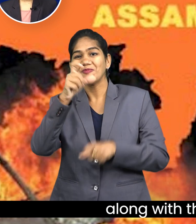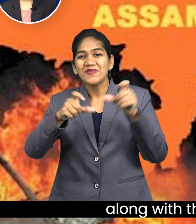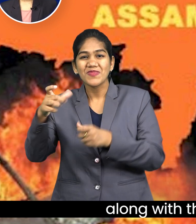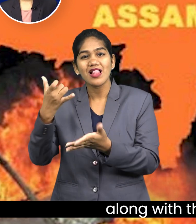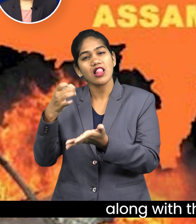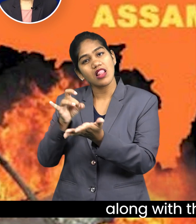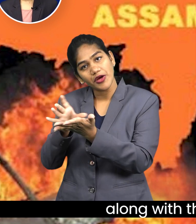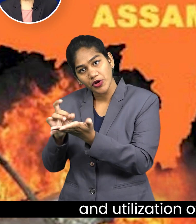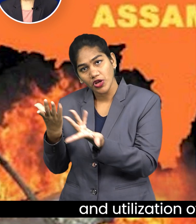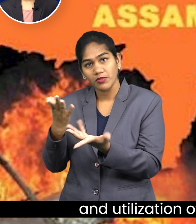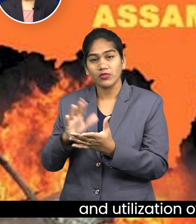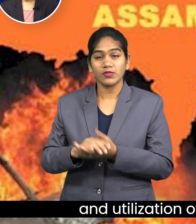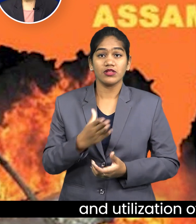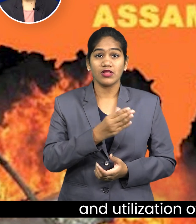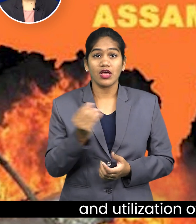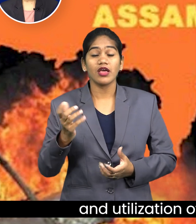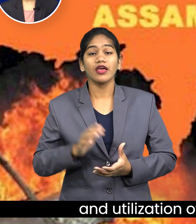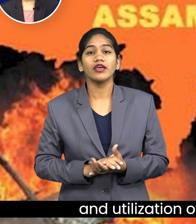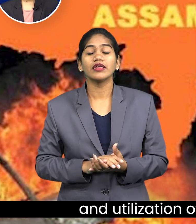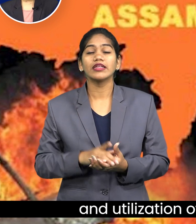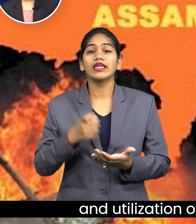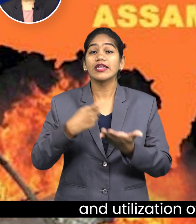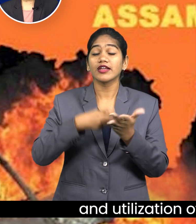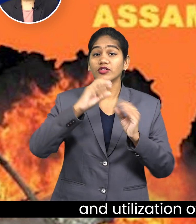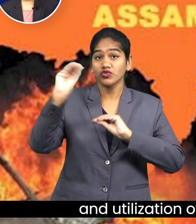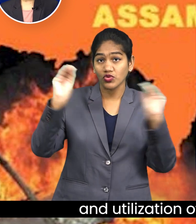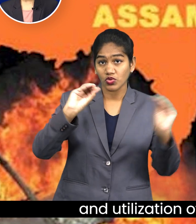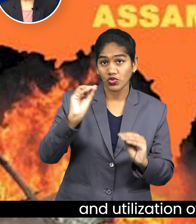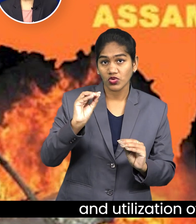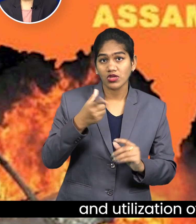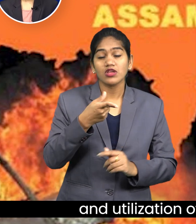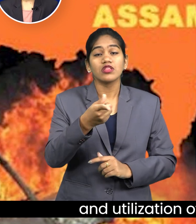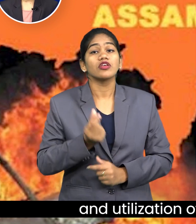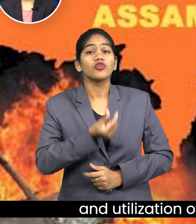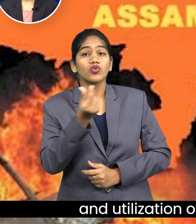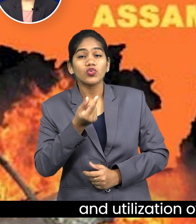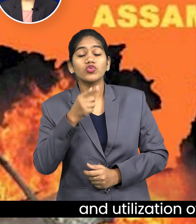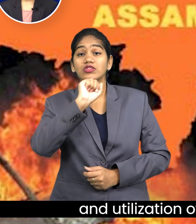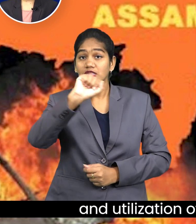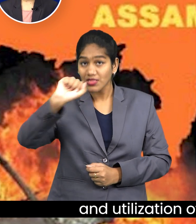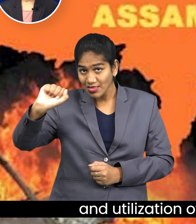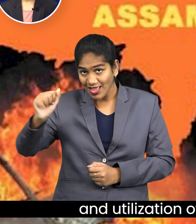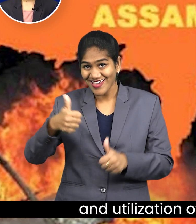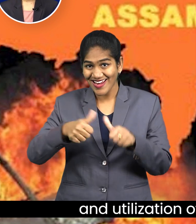and utilization of resources for their benefit.